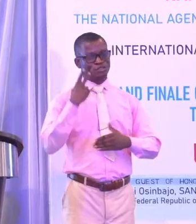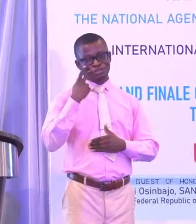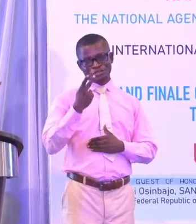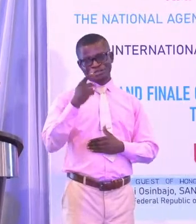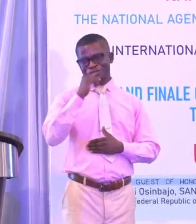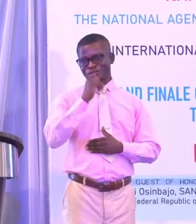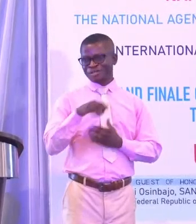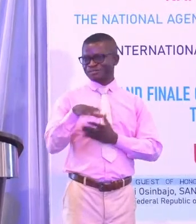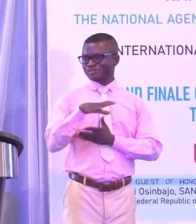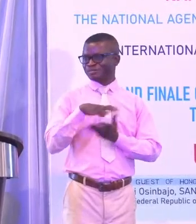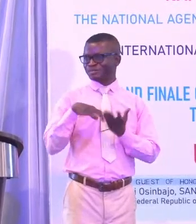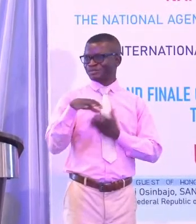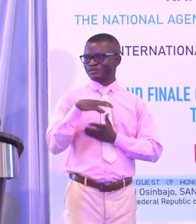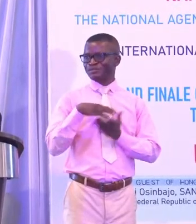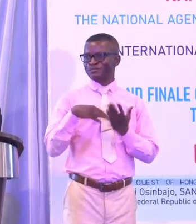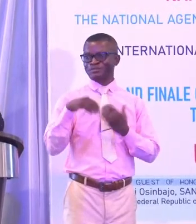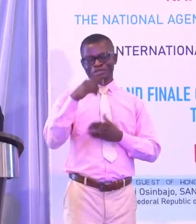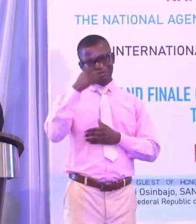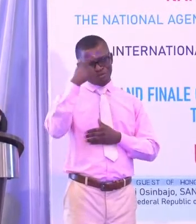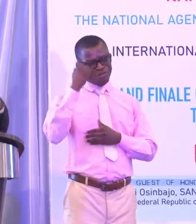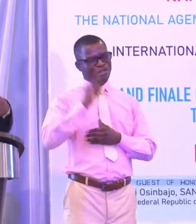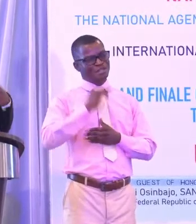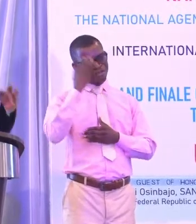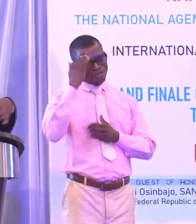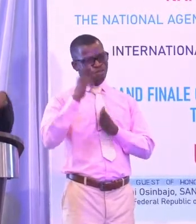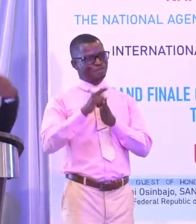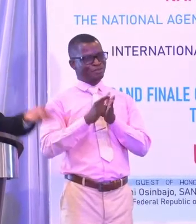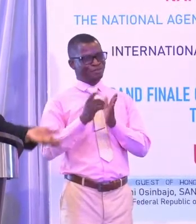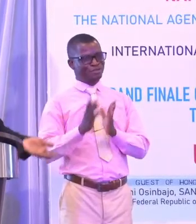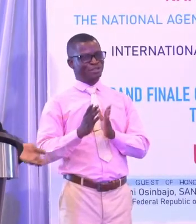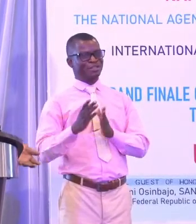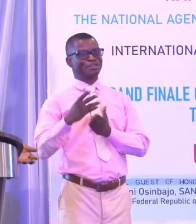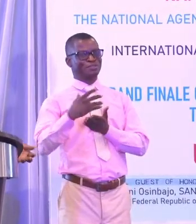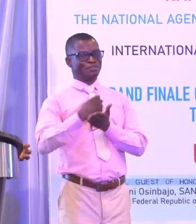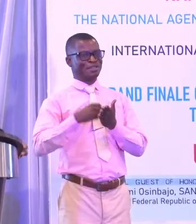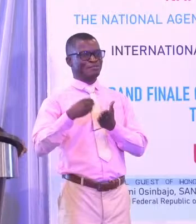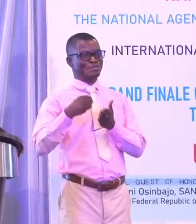confused because I know lawyers collect money for appearance.